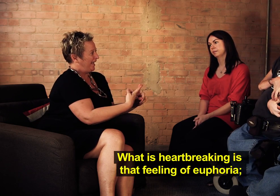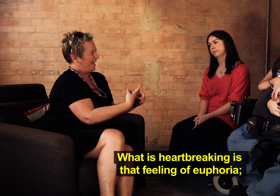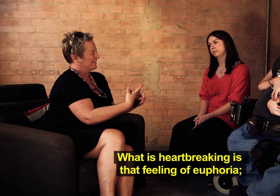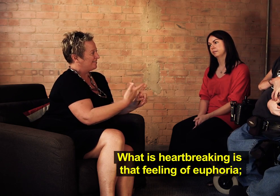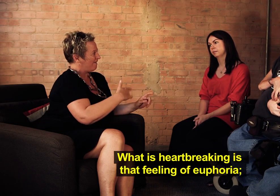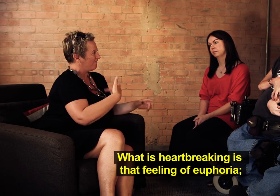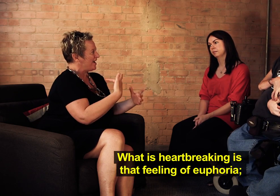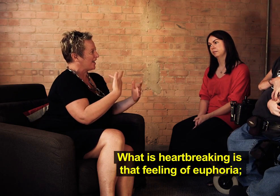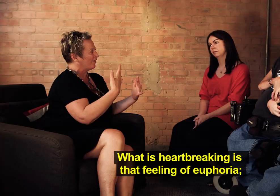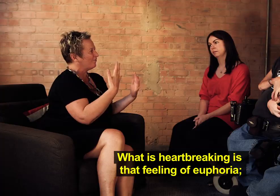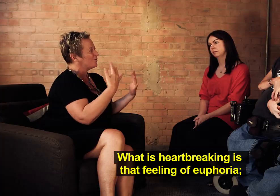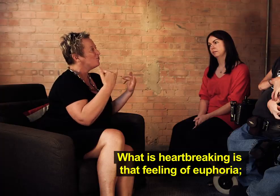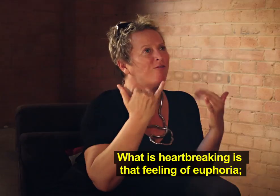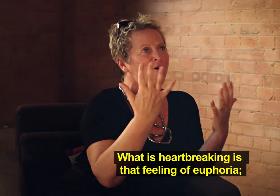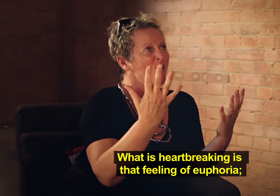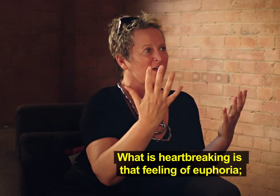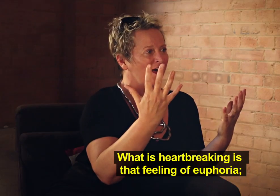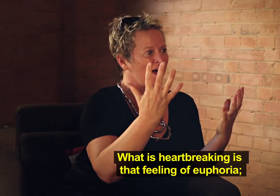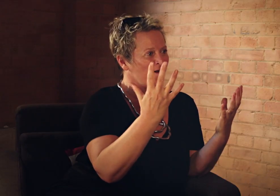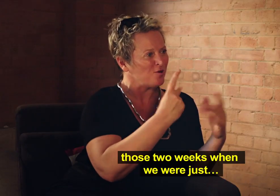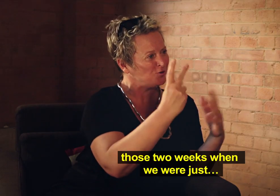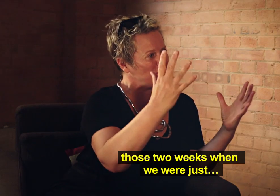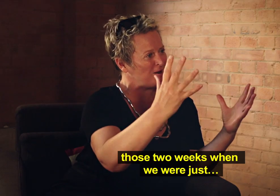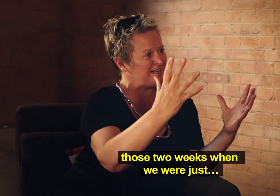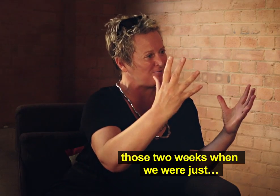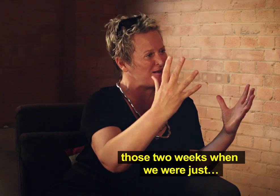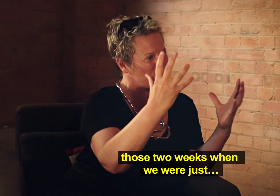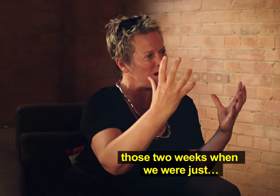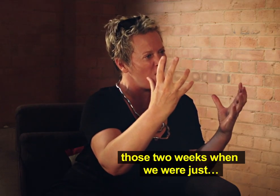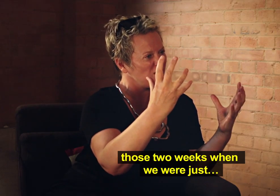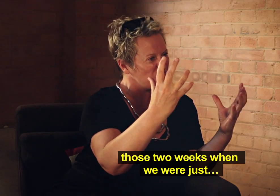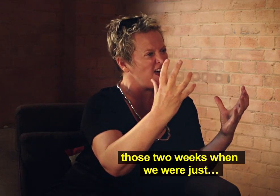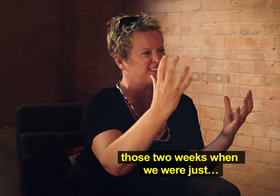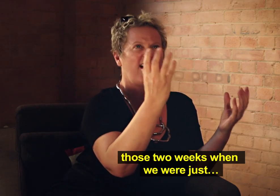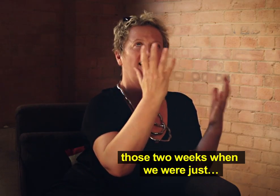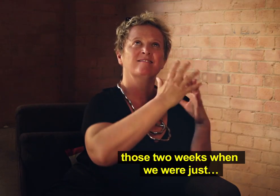heartbreaking is that feeling of euphoria those 2 weeks when we were just,